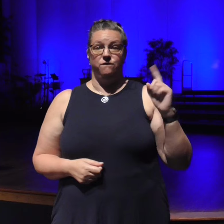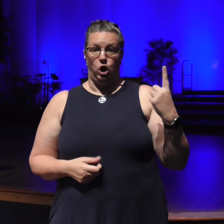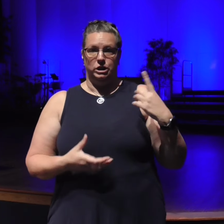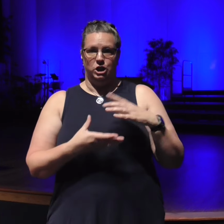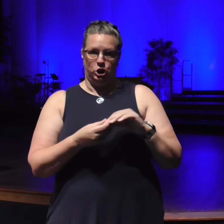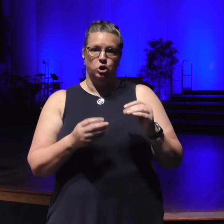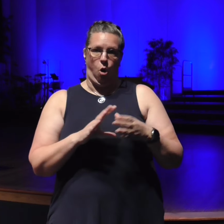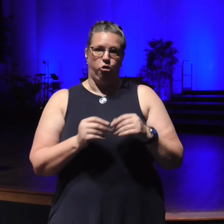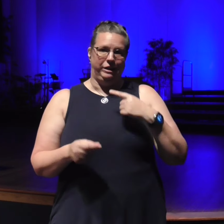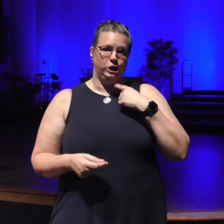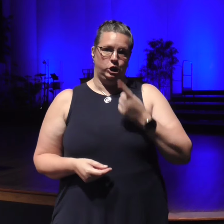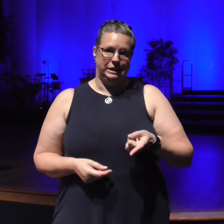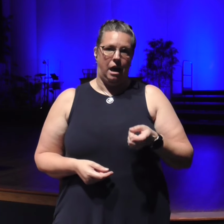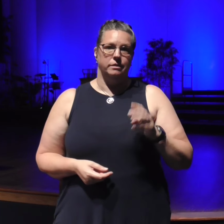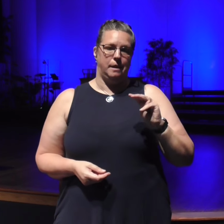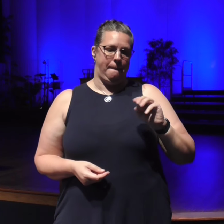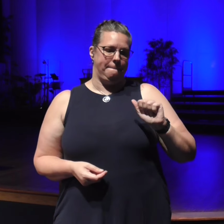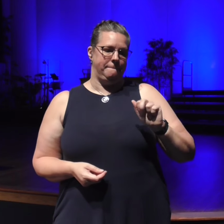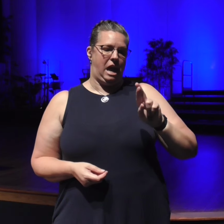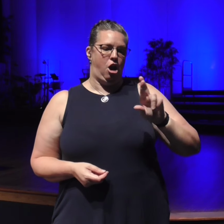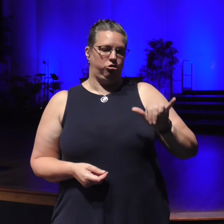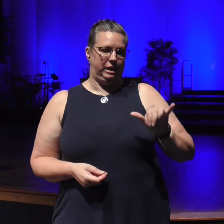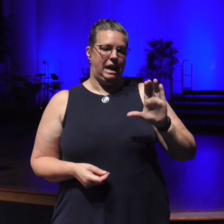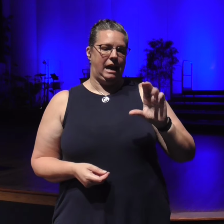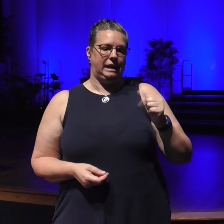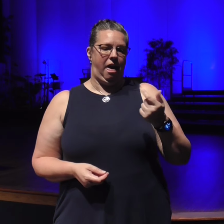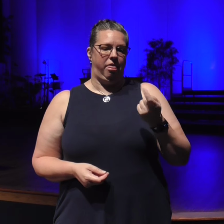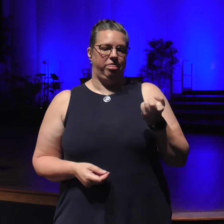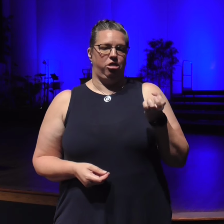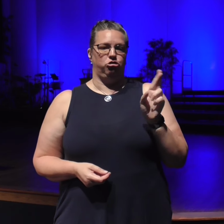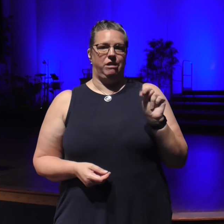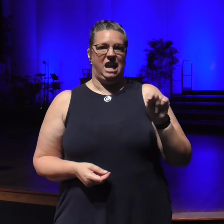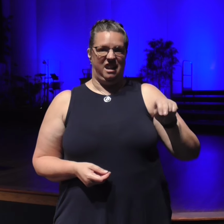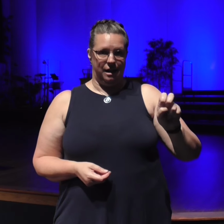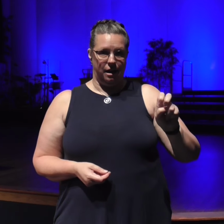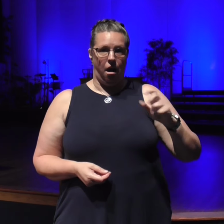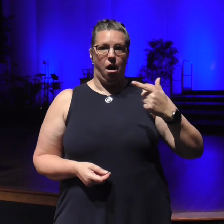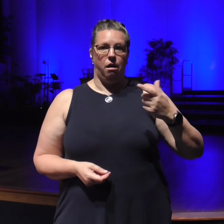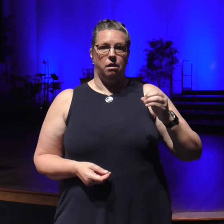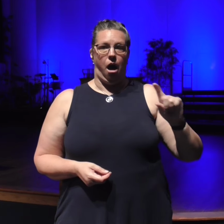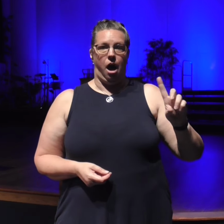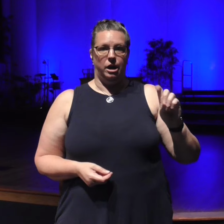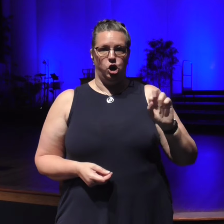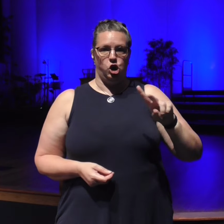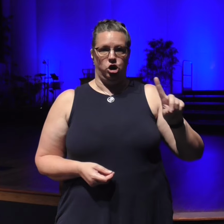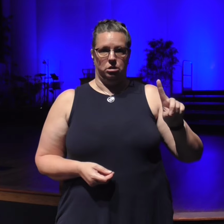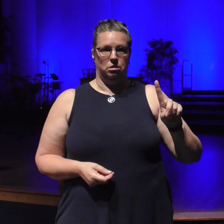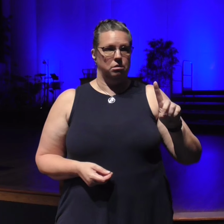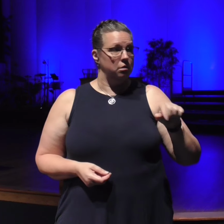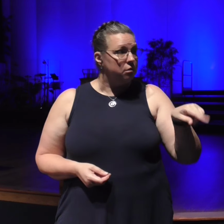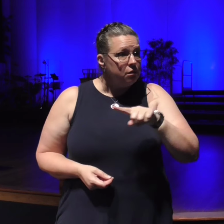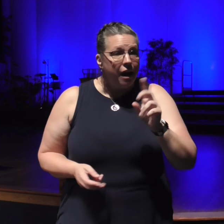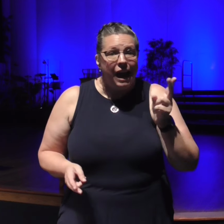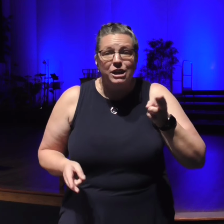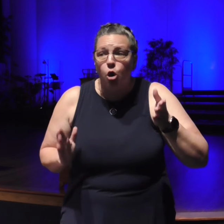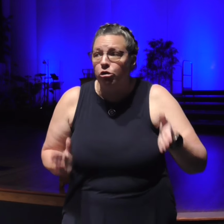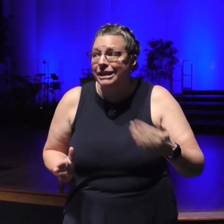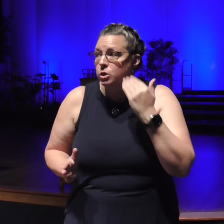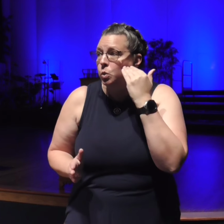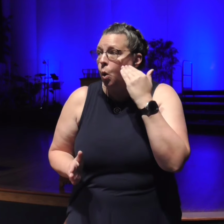she tells, and it's about Mary Catherine Goddard. Do I have historians in the room that know who